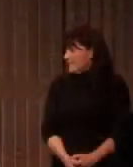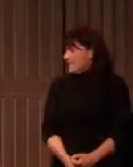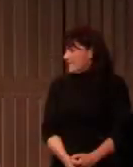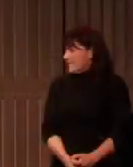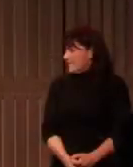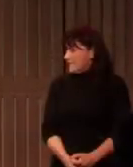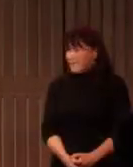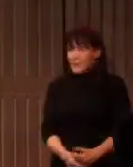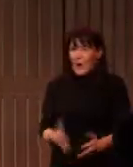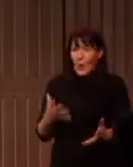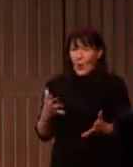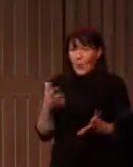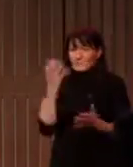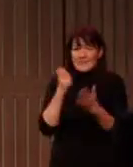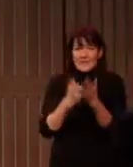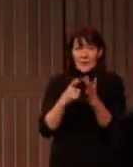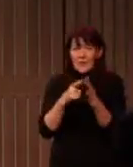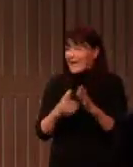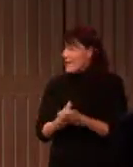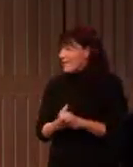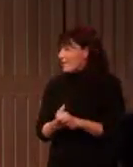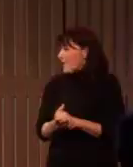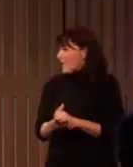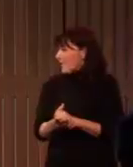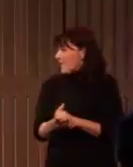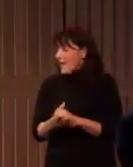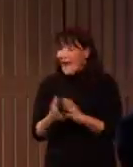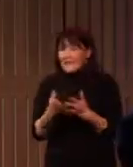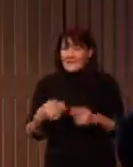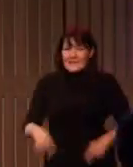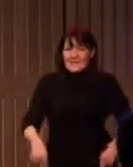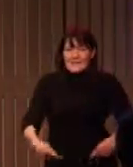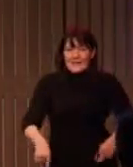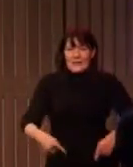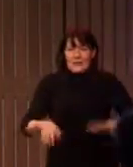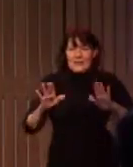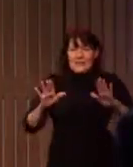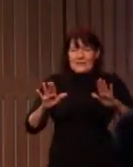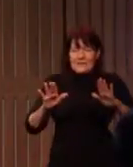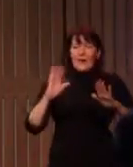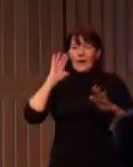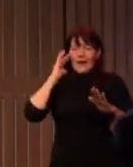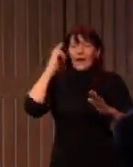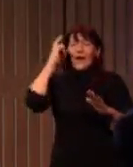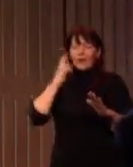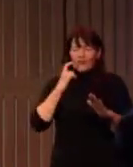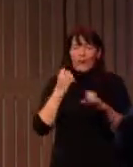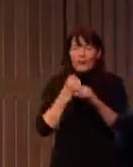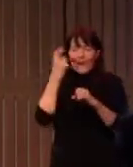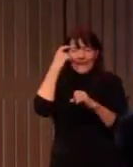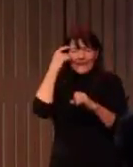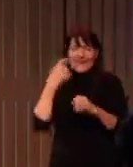Oh, sorry, Ree. This is really nerve-wracking, so I'll try and get through it as sensibly as